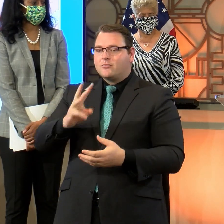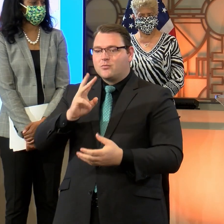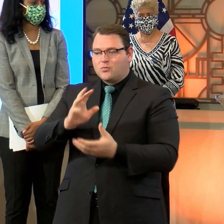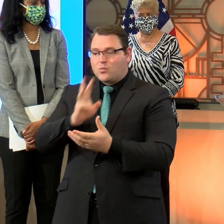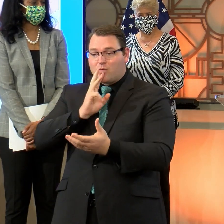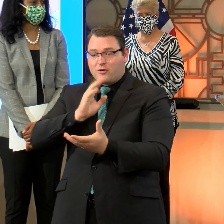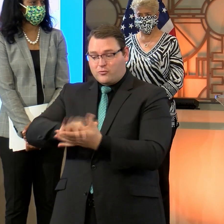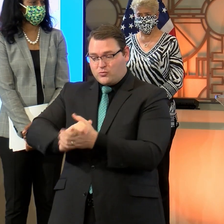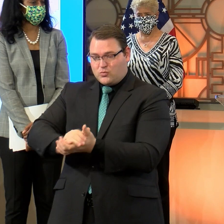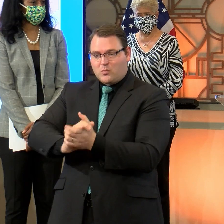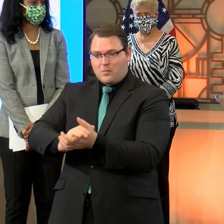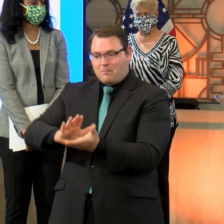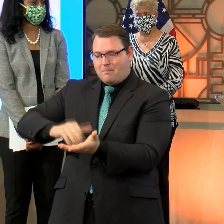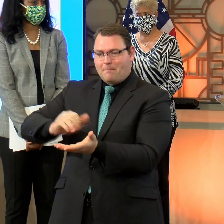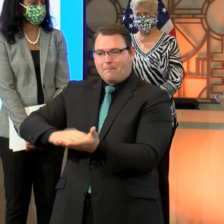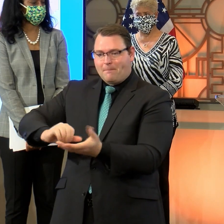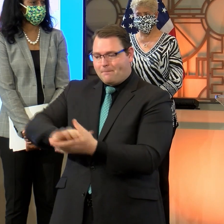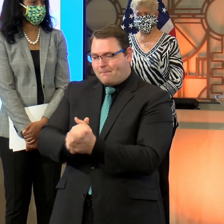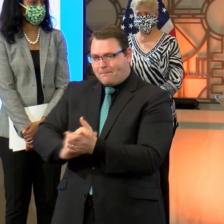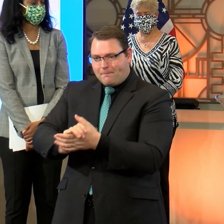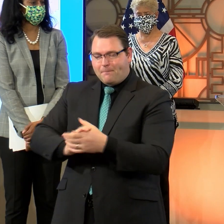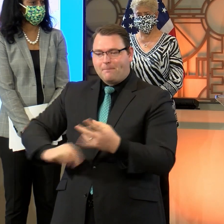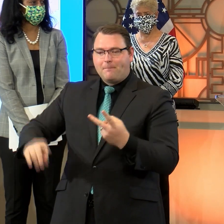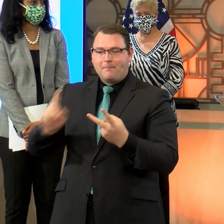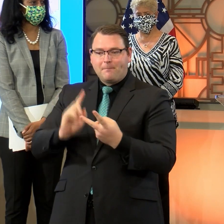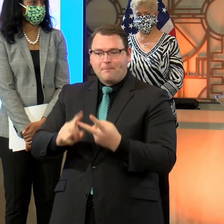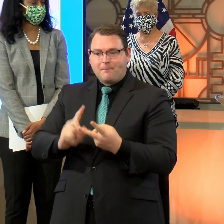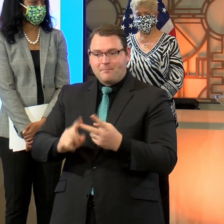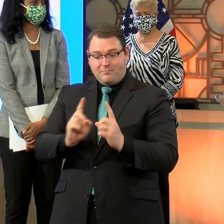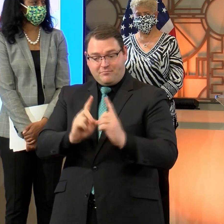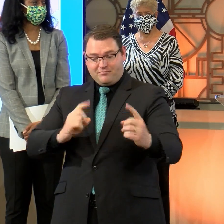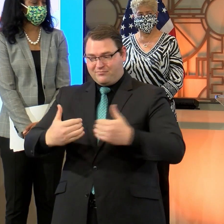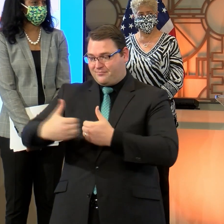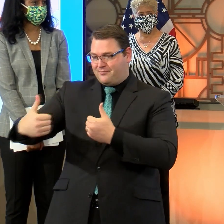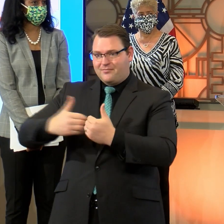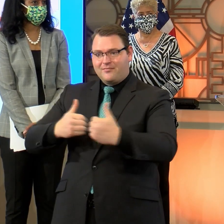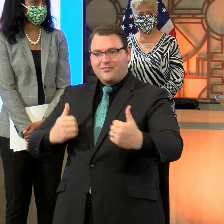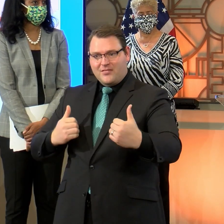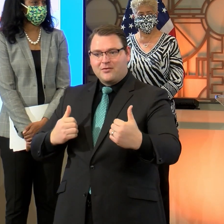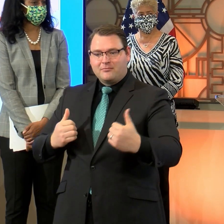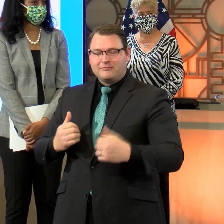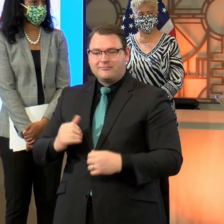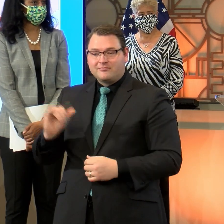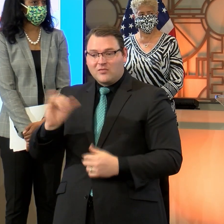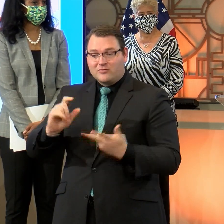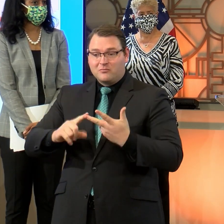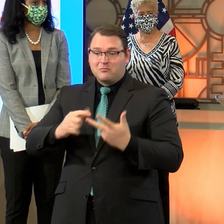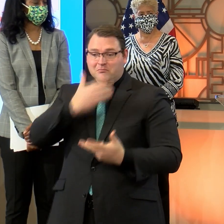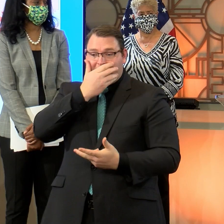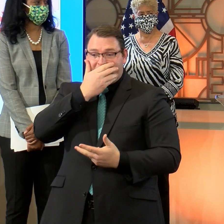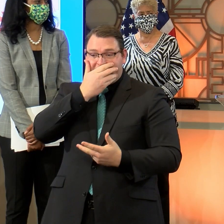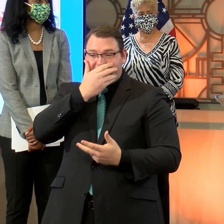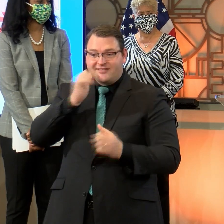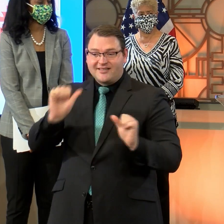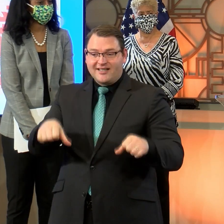water, social distancing, and as Patman explained, wearing a mask, and you can make one at